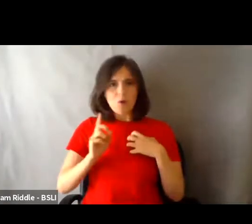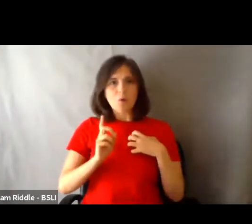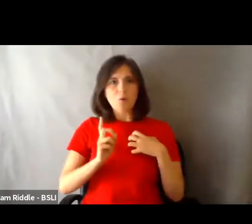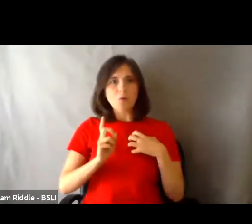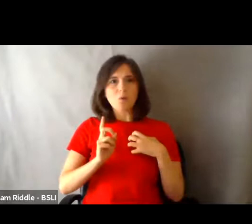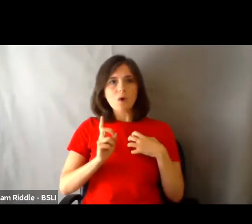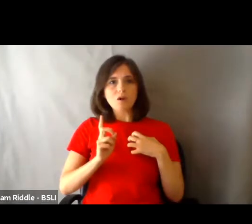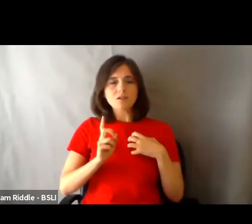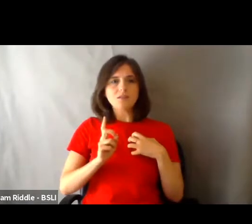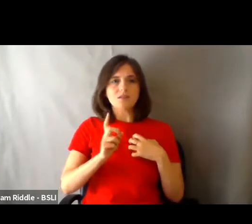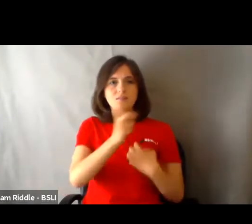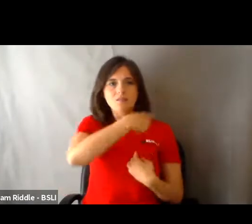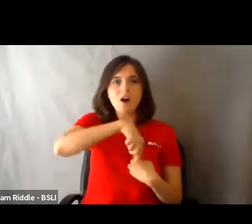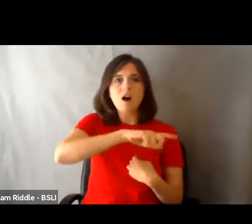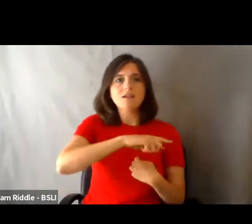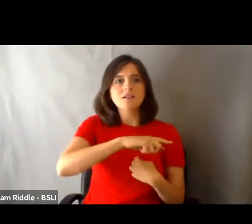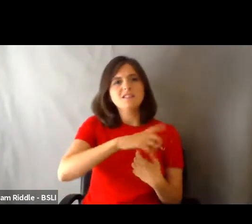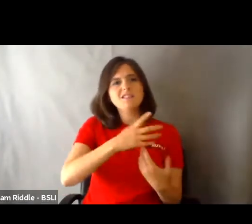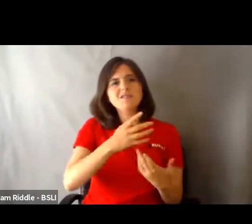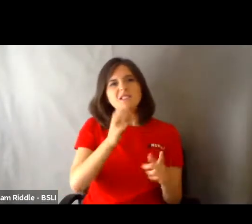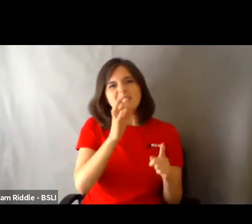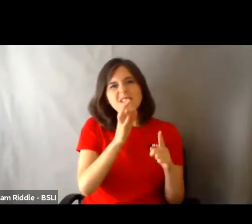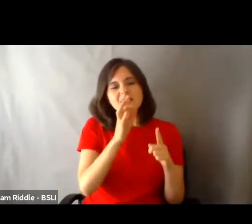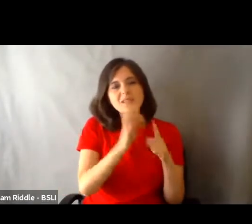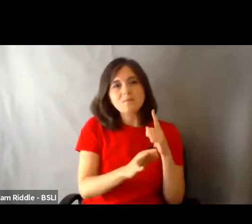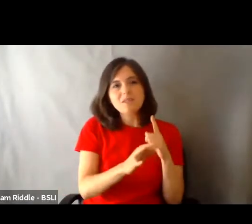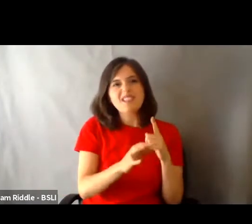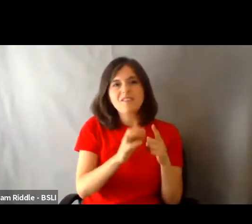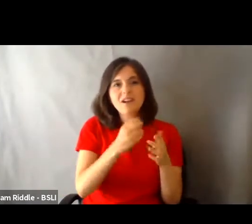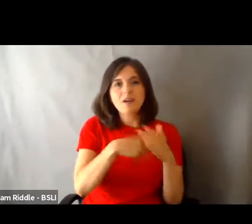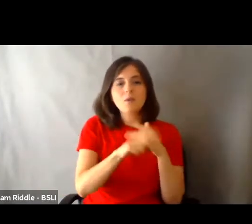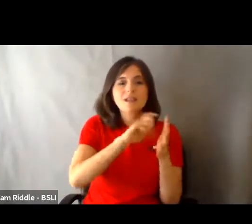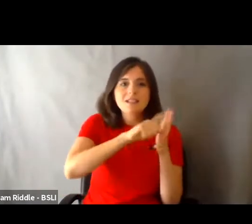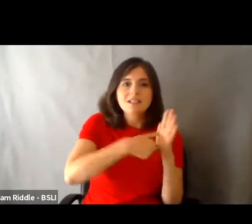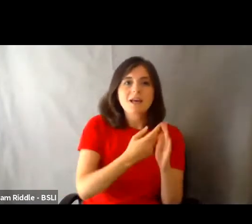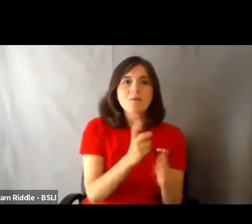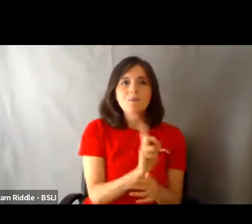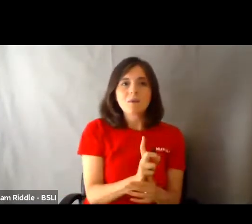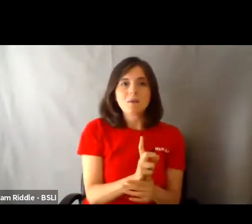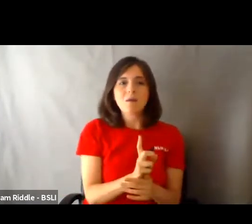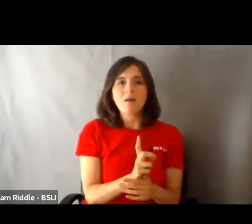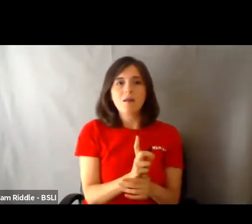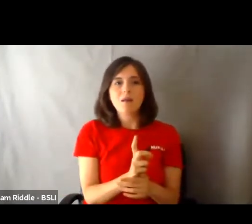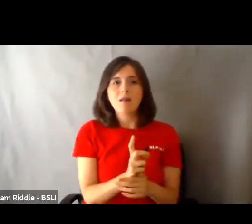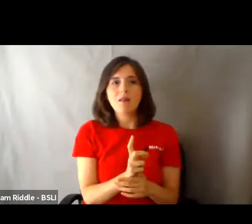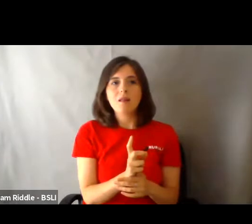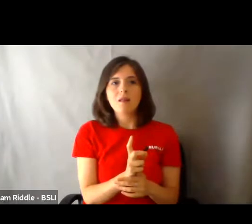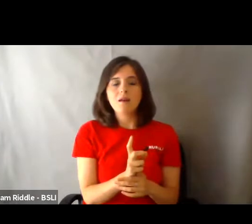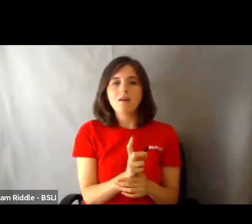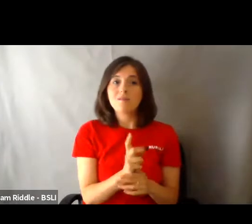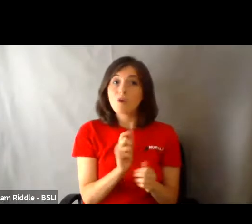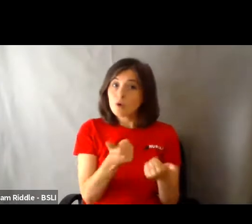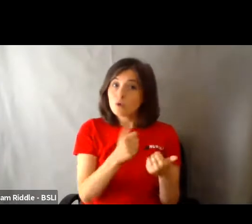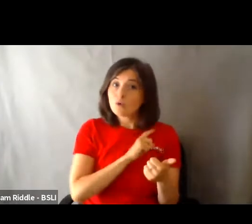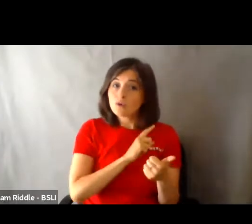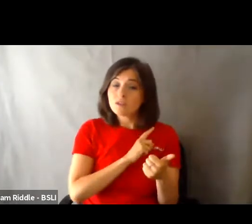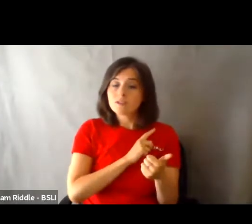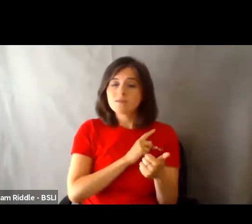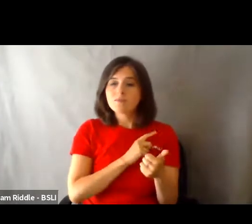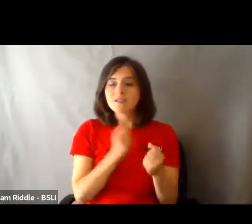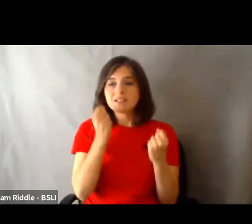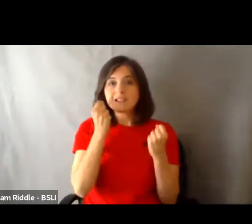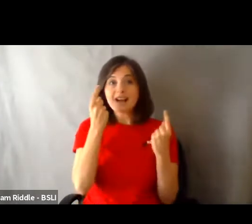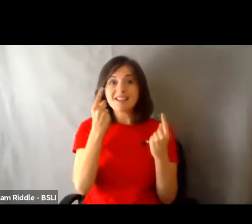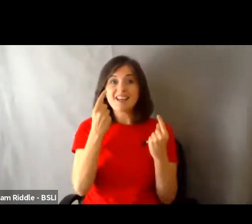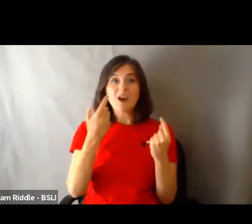on the left in general, but also specifically, I think, in the disabled people's movement for very good reason, is the idea of getting